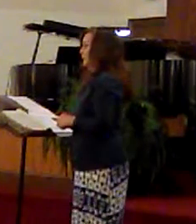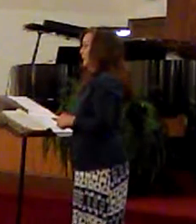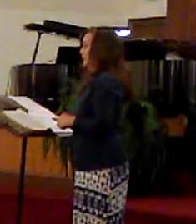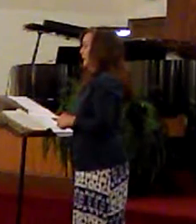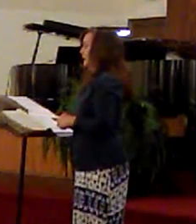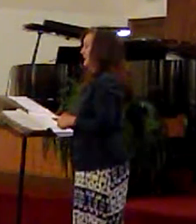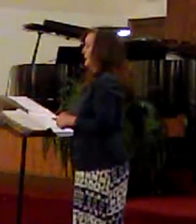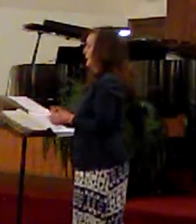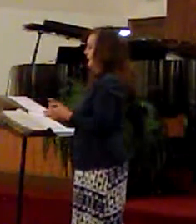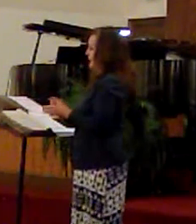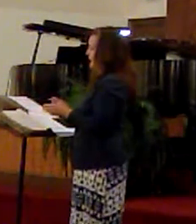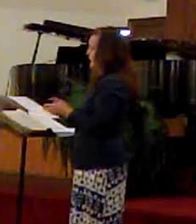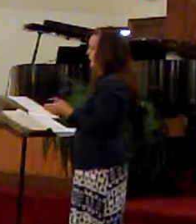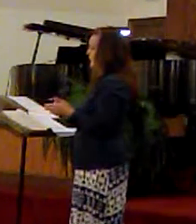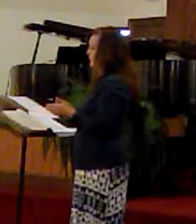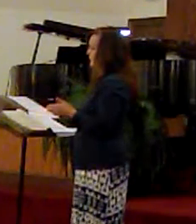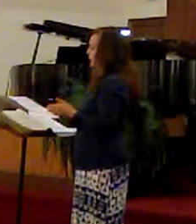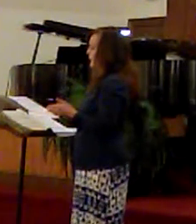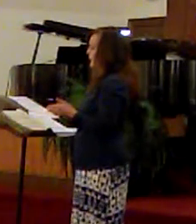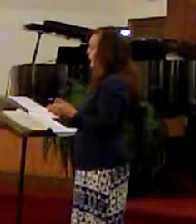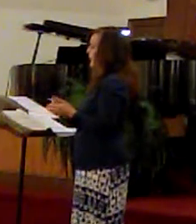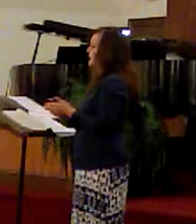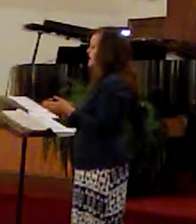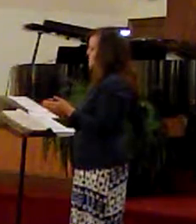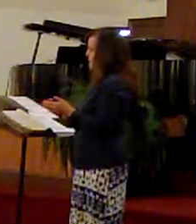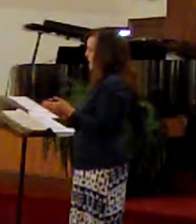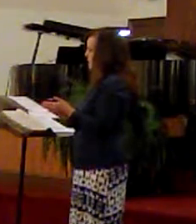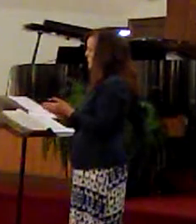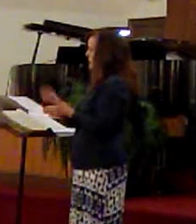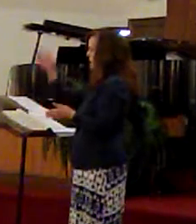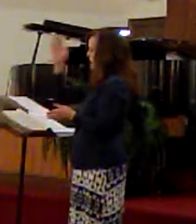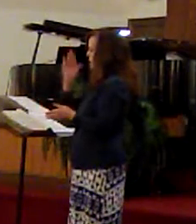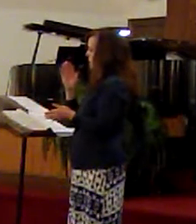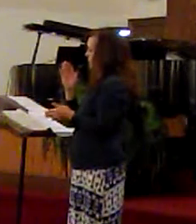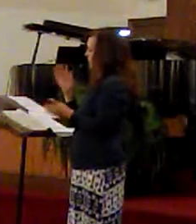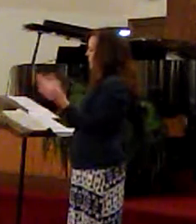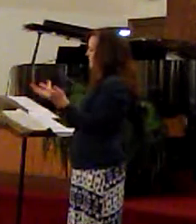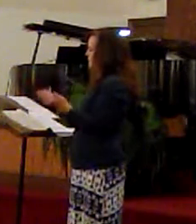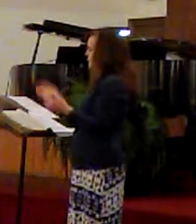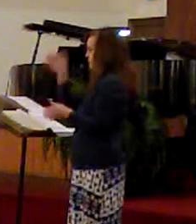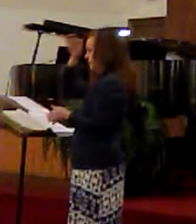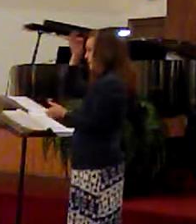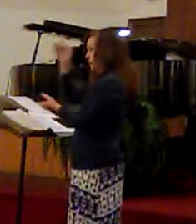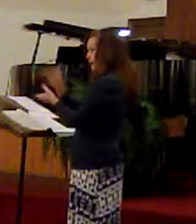You know, sometimes I believe God just wants to know whether we're going to believe him and take him at his word or not.